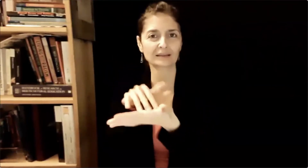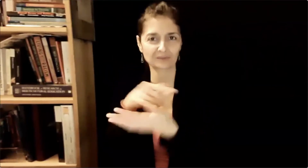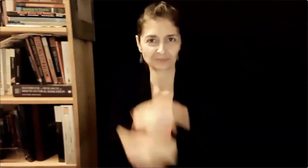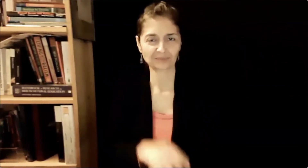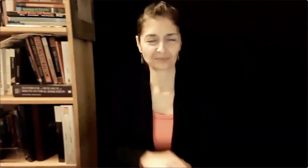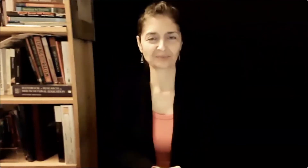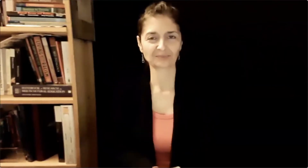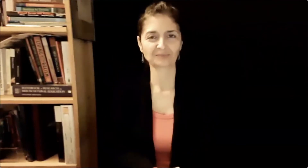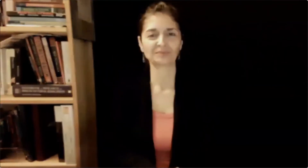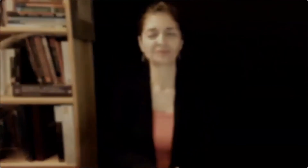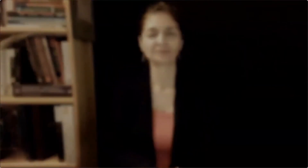there.